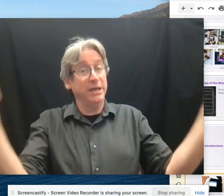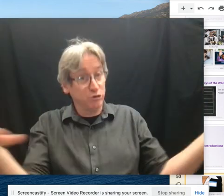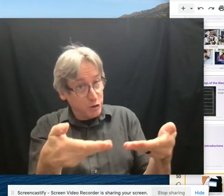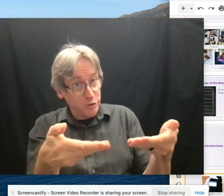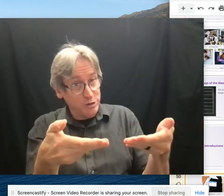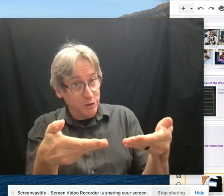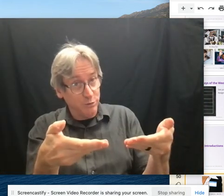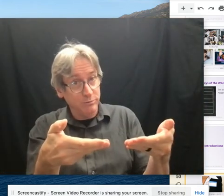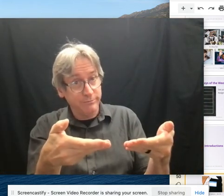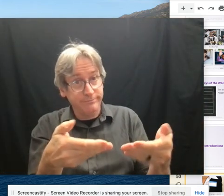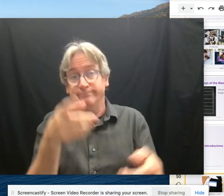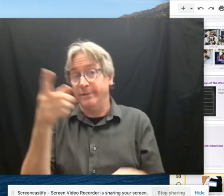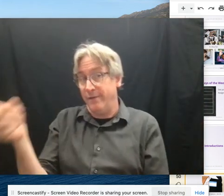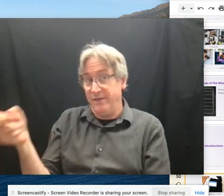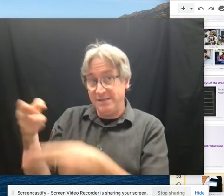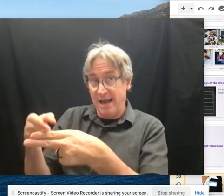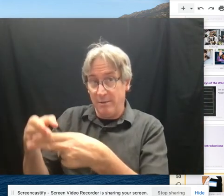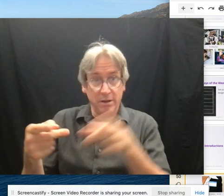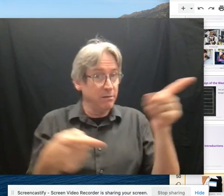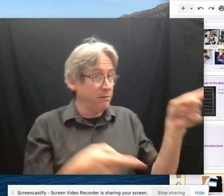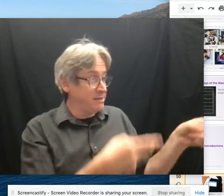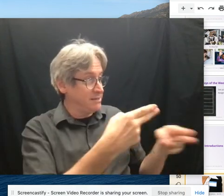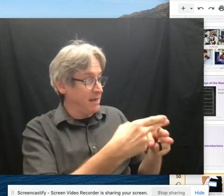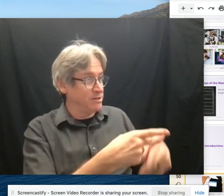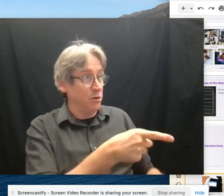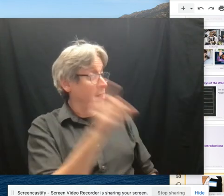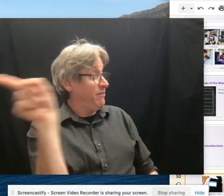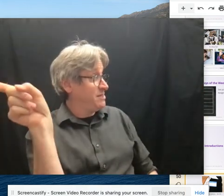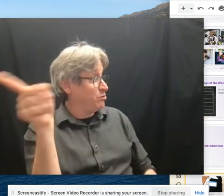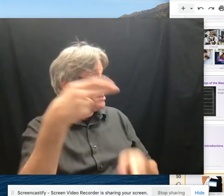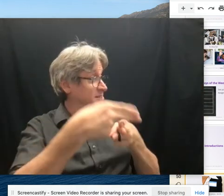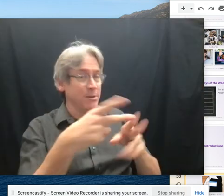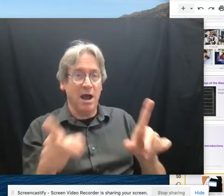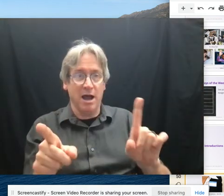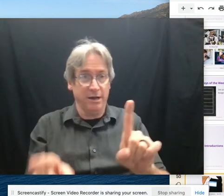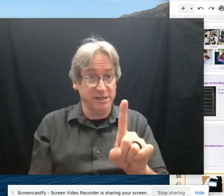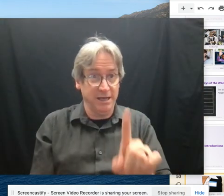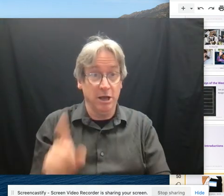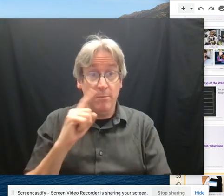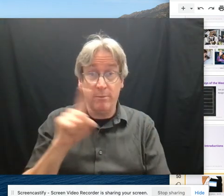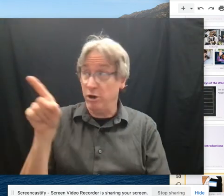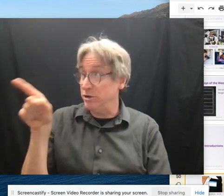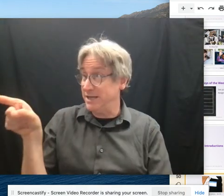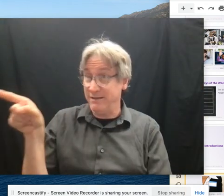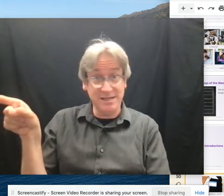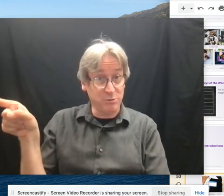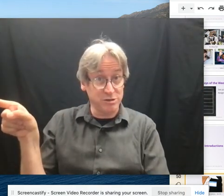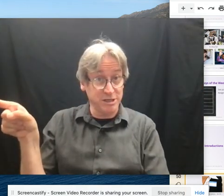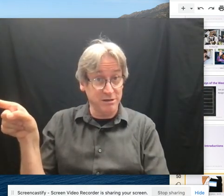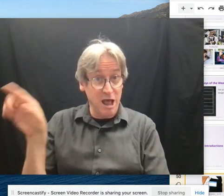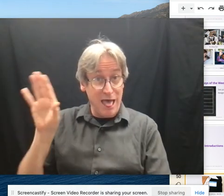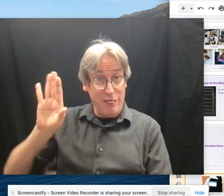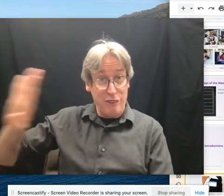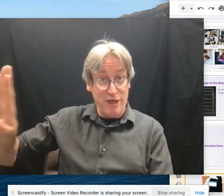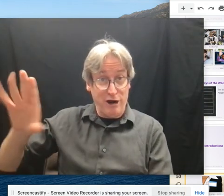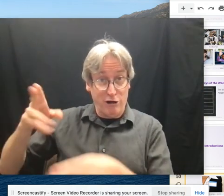to introduce you. And then this name. So this person's name, here's a key. Remember, you're saying this